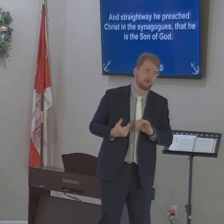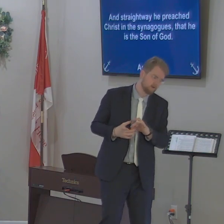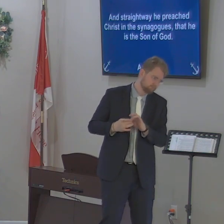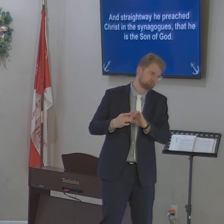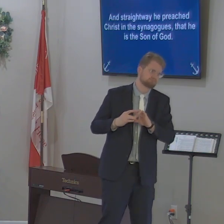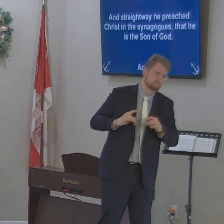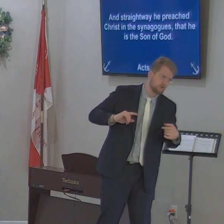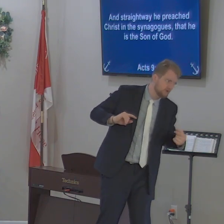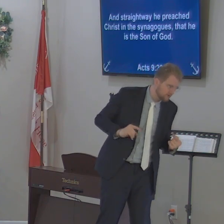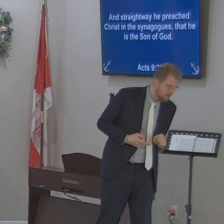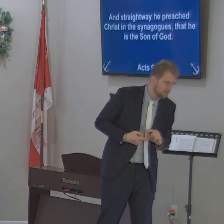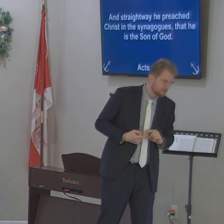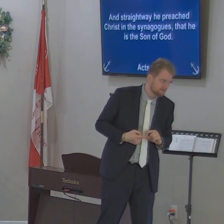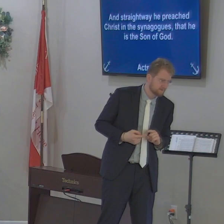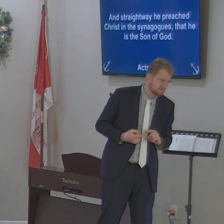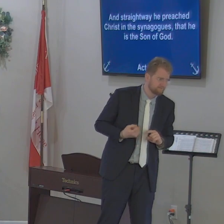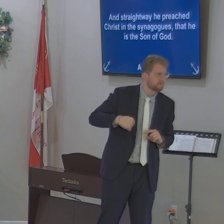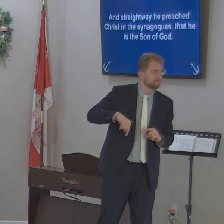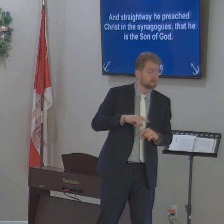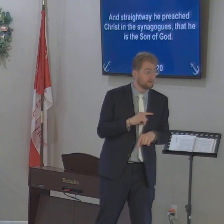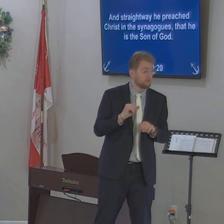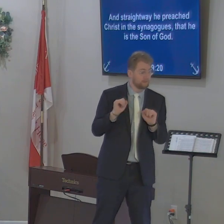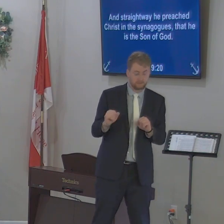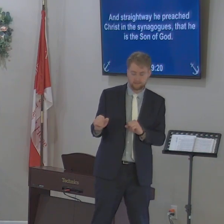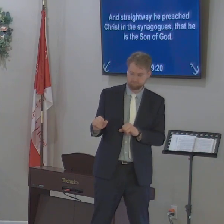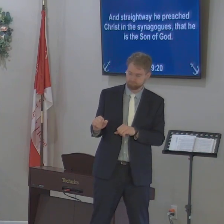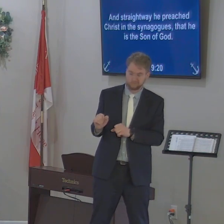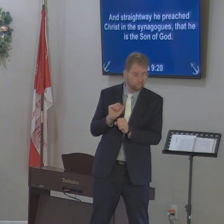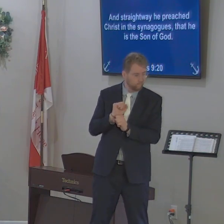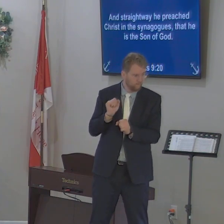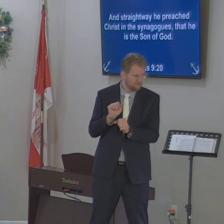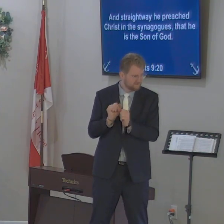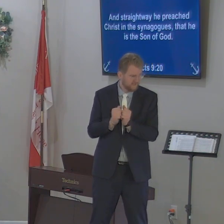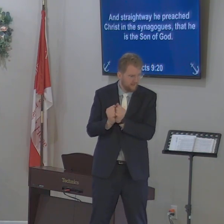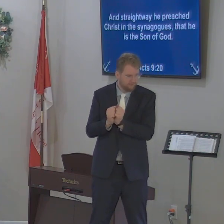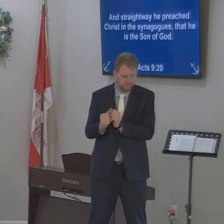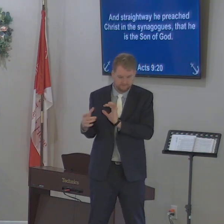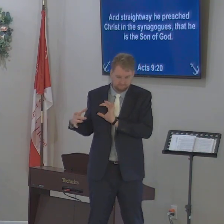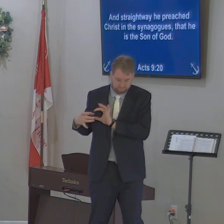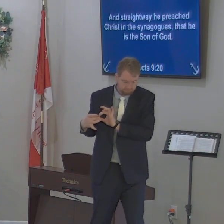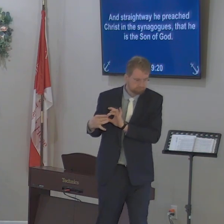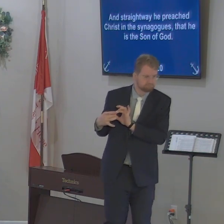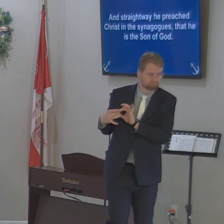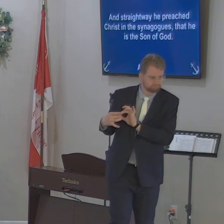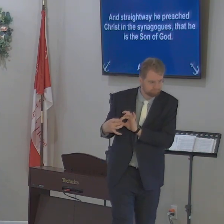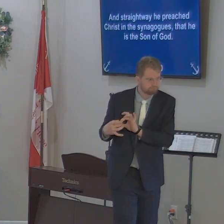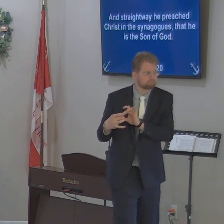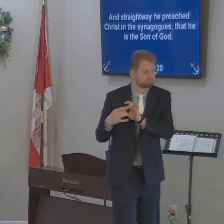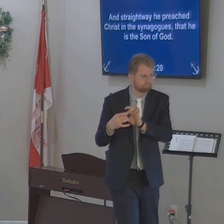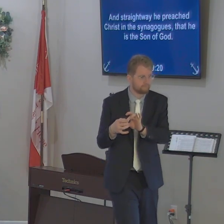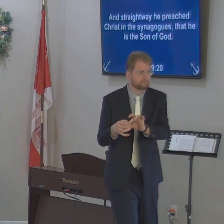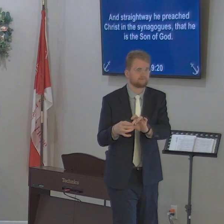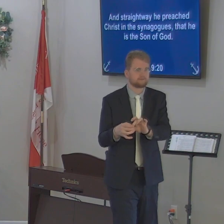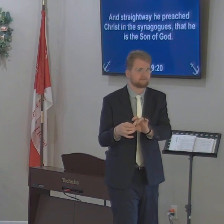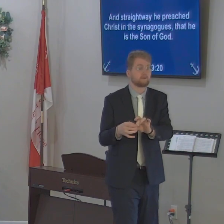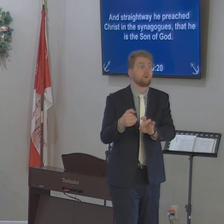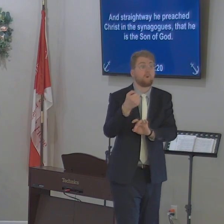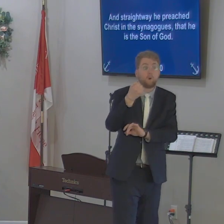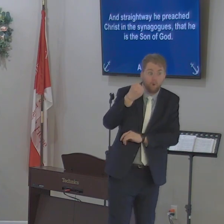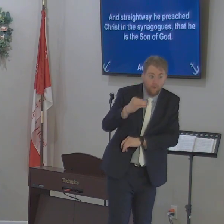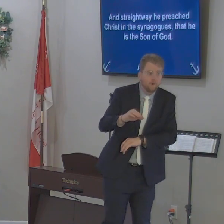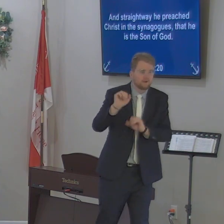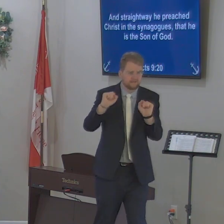With me? Now, we can step and step, right? Or I can try to drag that ox along. Is that going to go well? It's not going to go well. Everybody